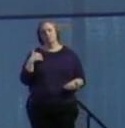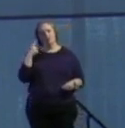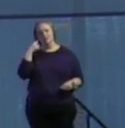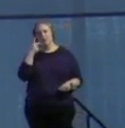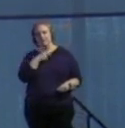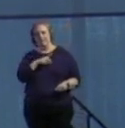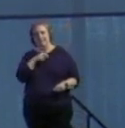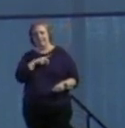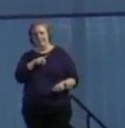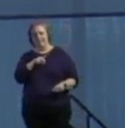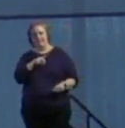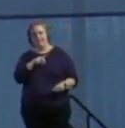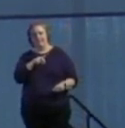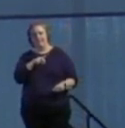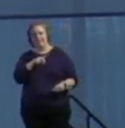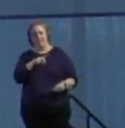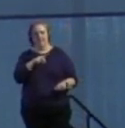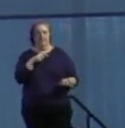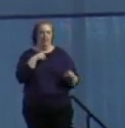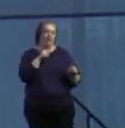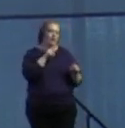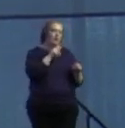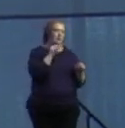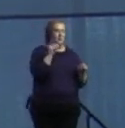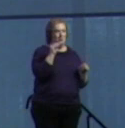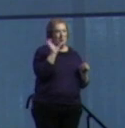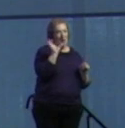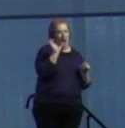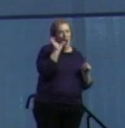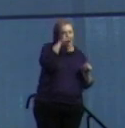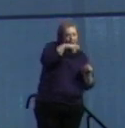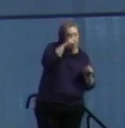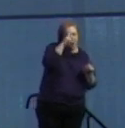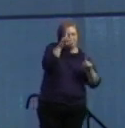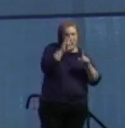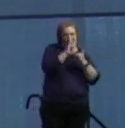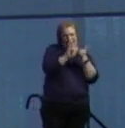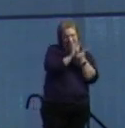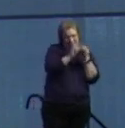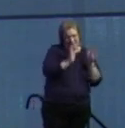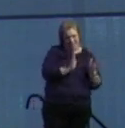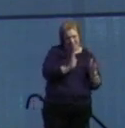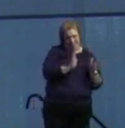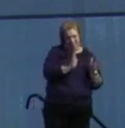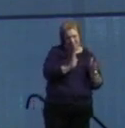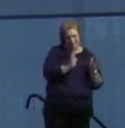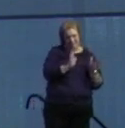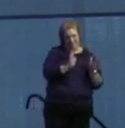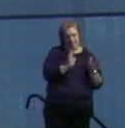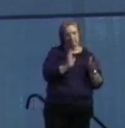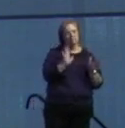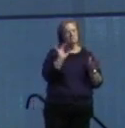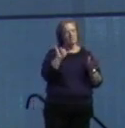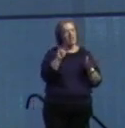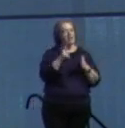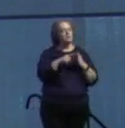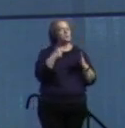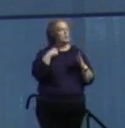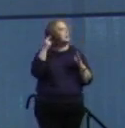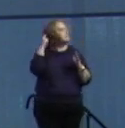detective, and I was too kooky for the love interest. That's what I've been telling myself,